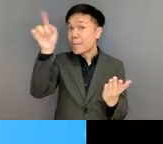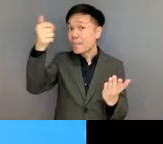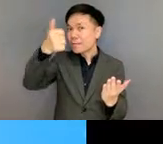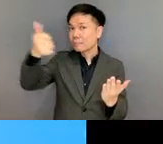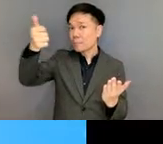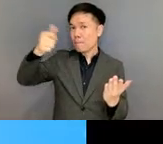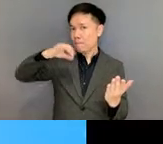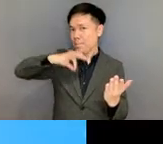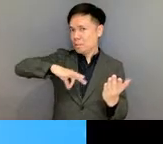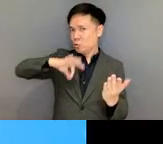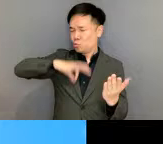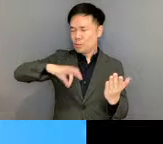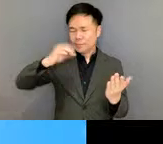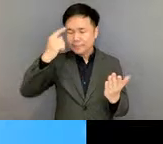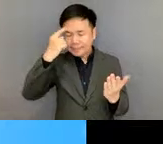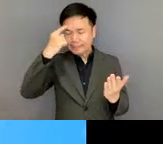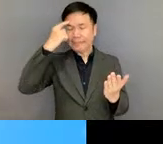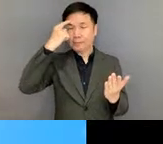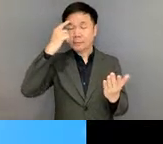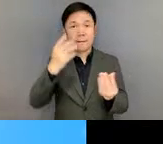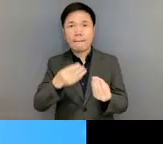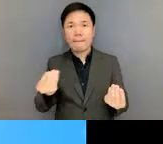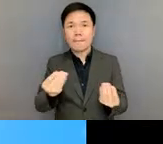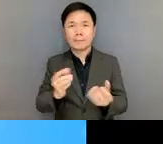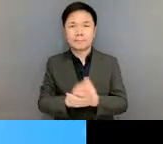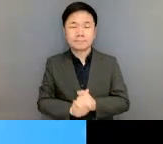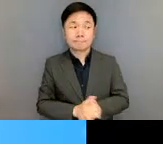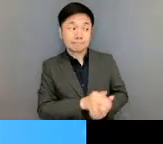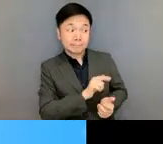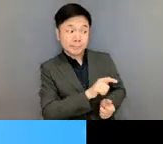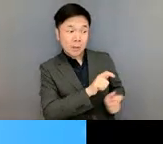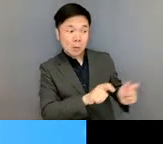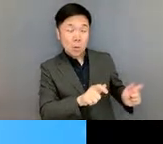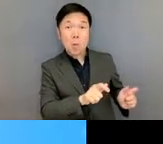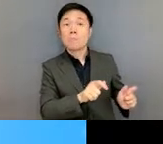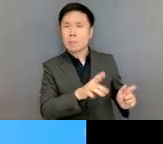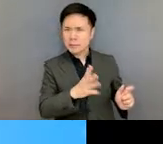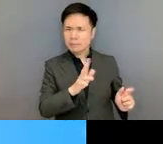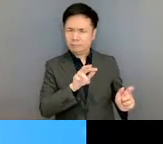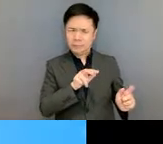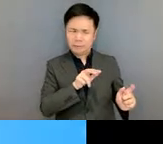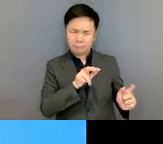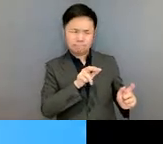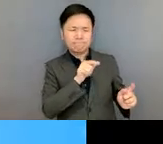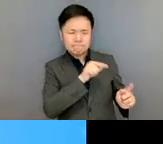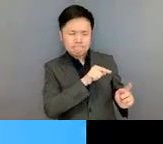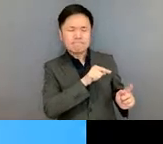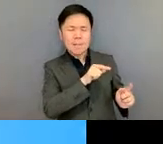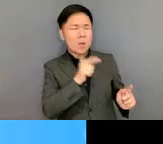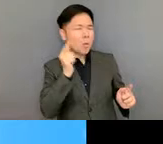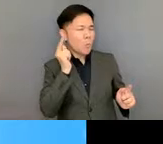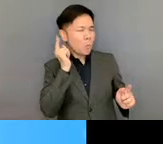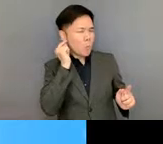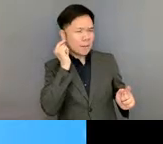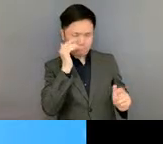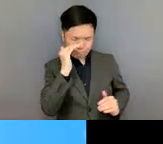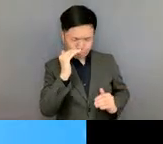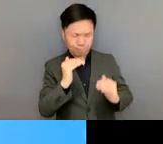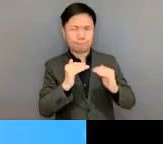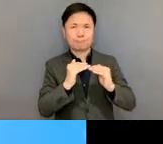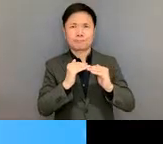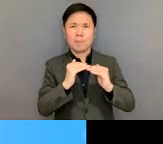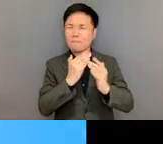to embed gender equality perspectives into their policies and into their